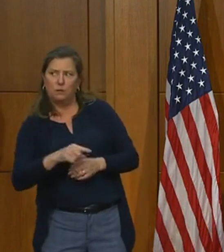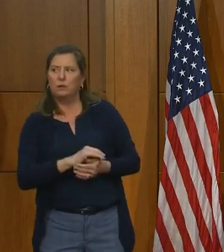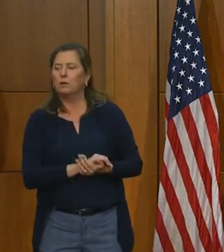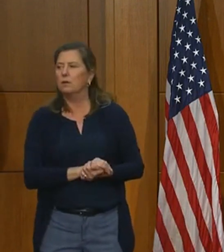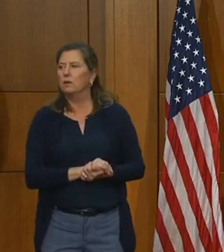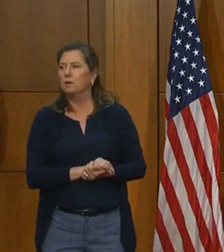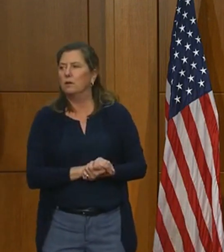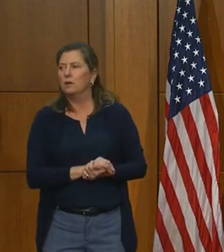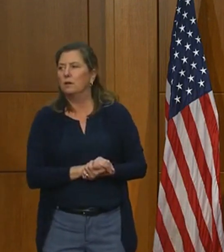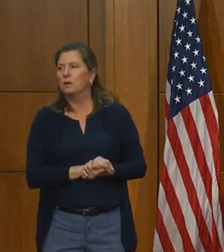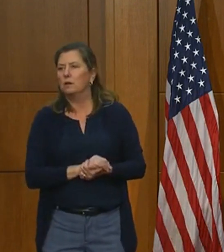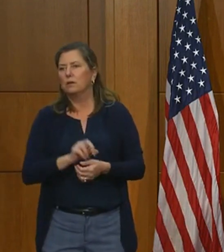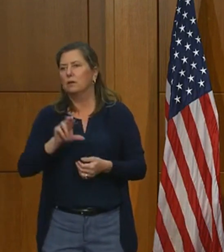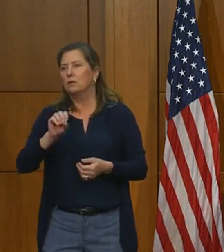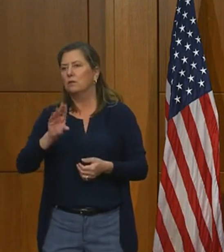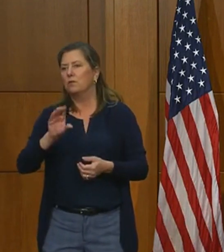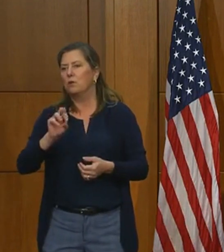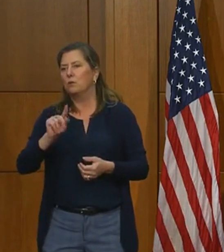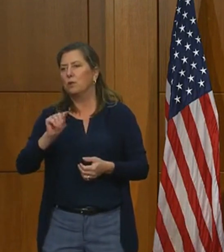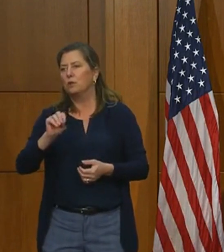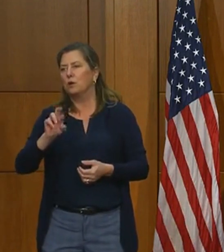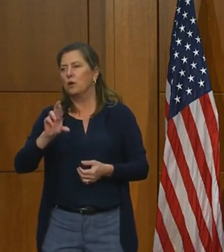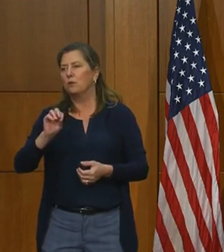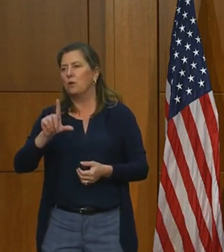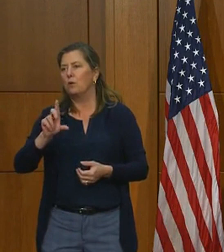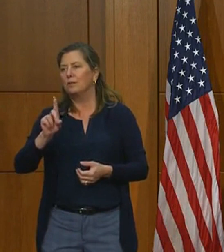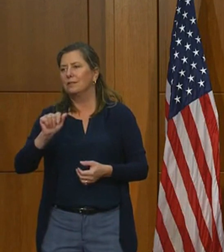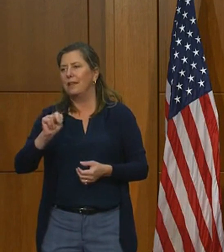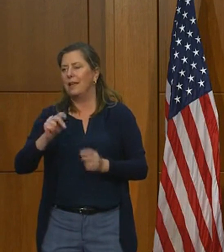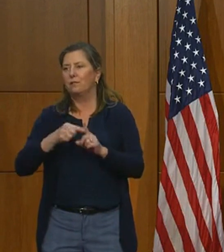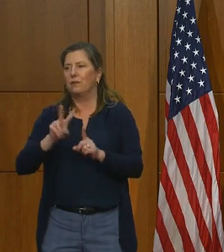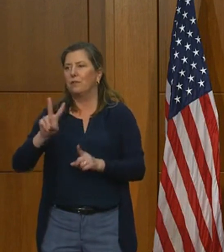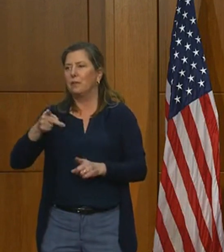Next is Roberto Roldan with VPM.